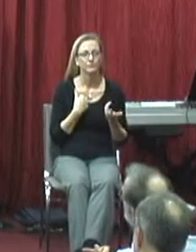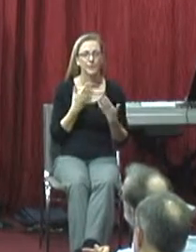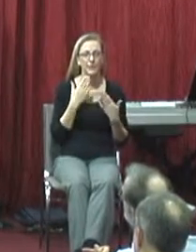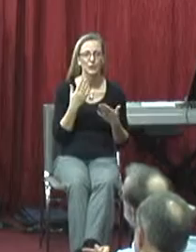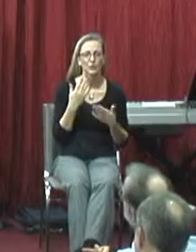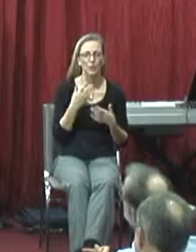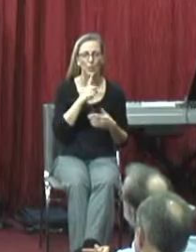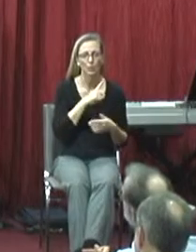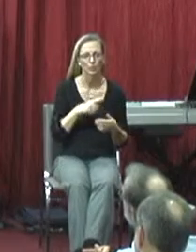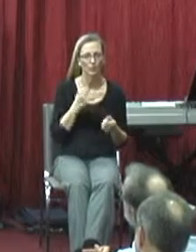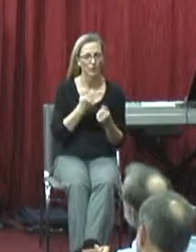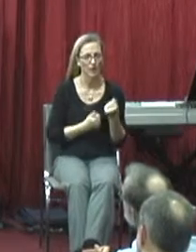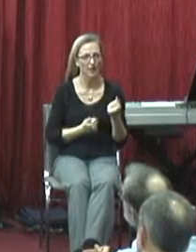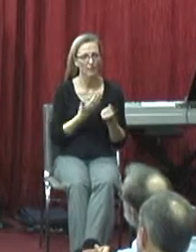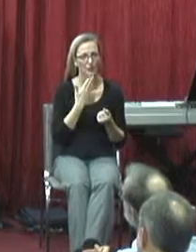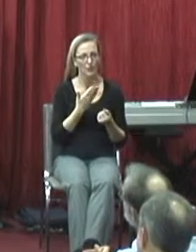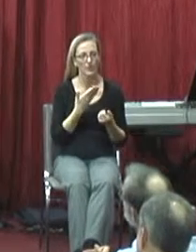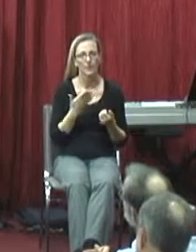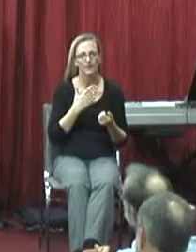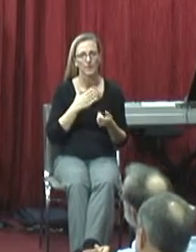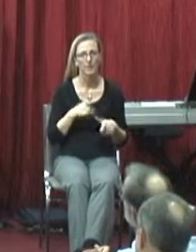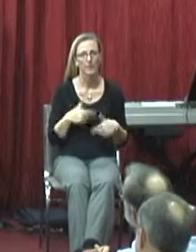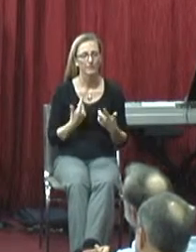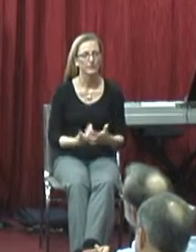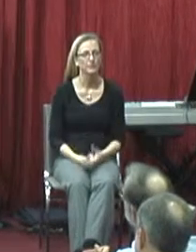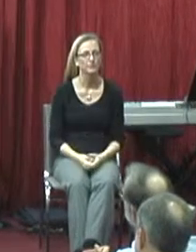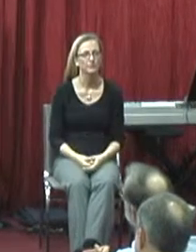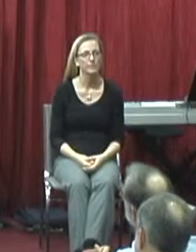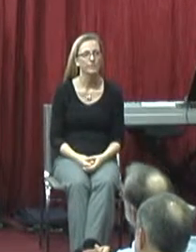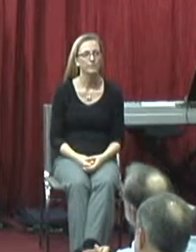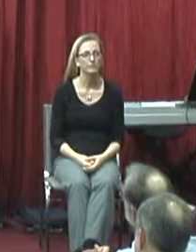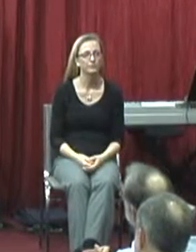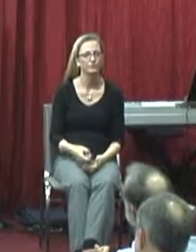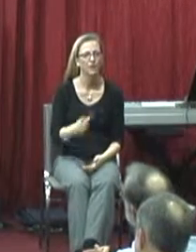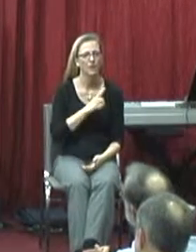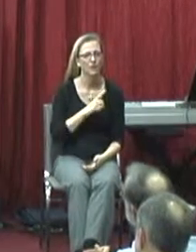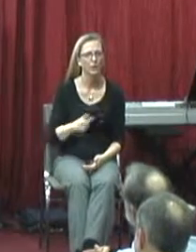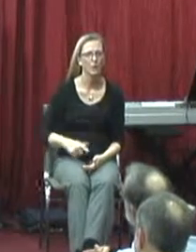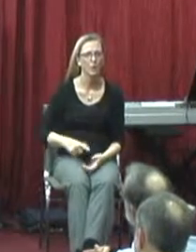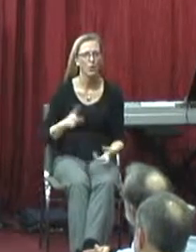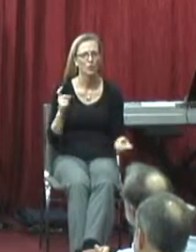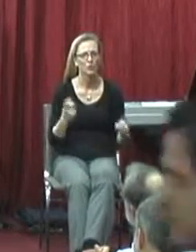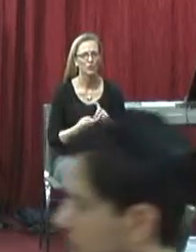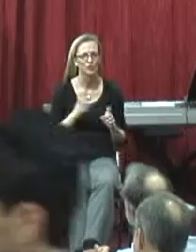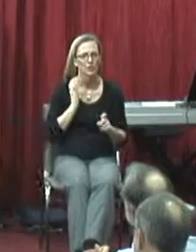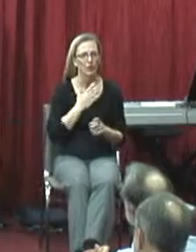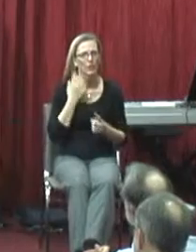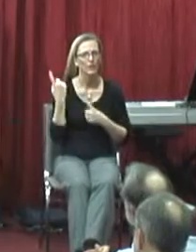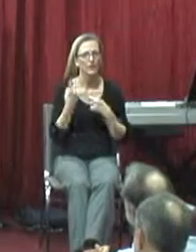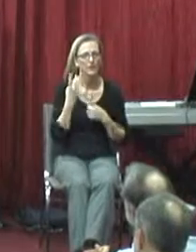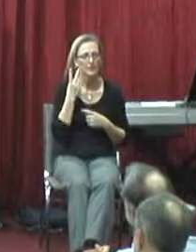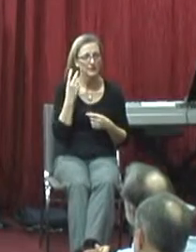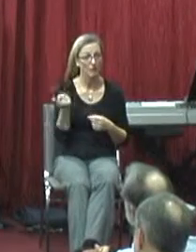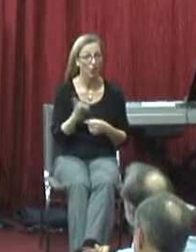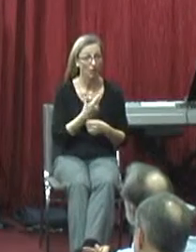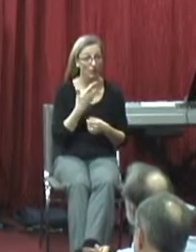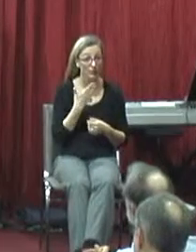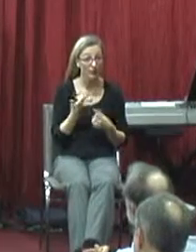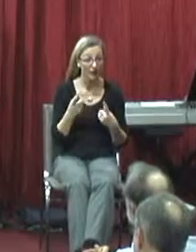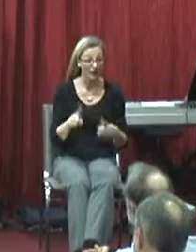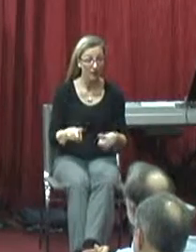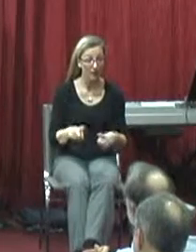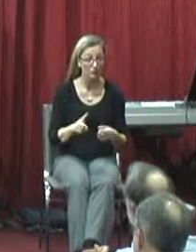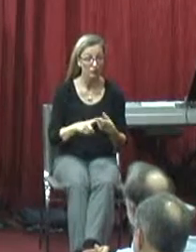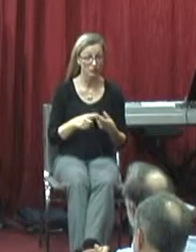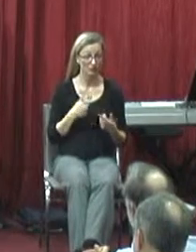every good thing in my life. Lord, change our thinking to see that all the good that happens